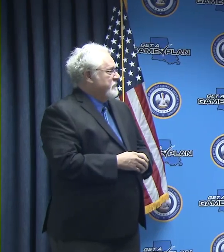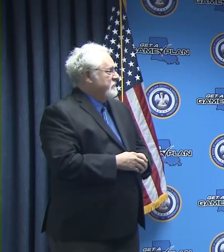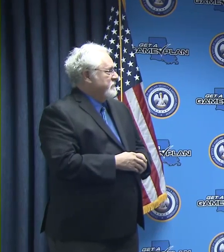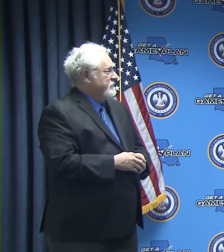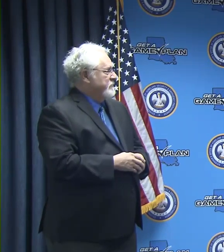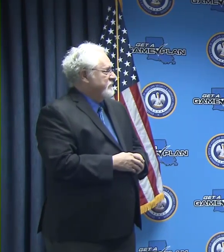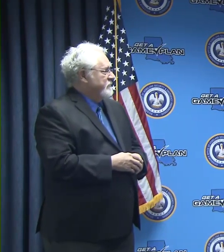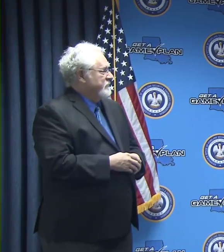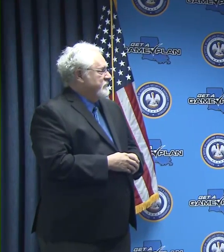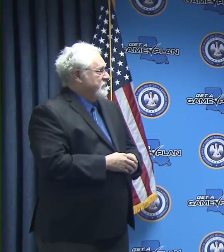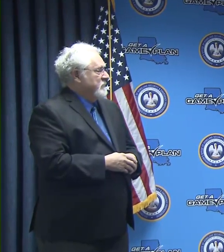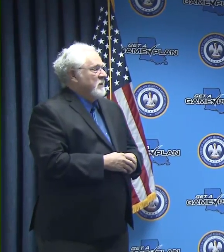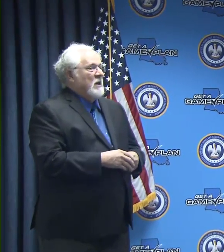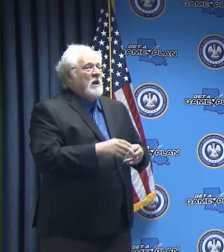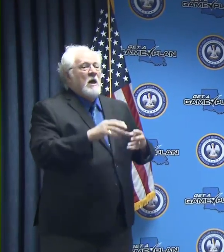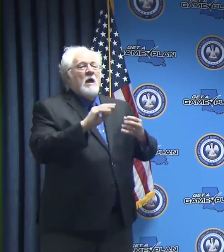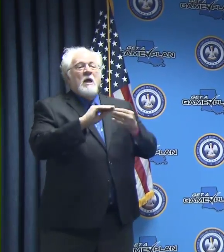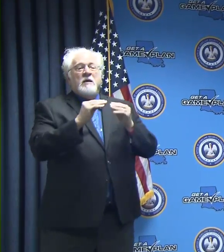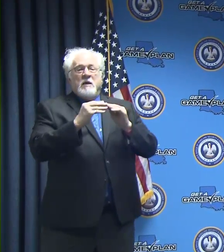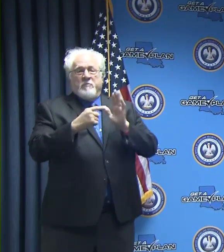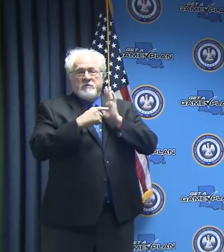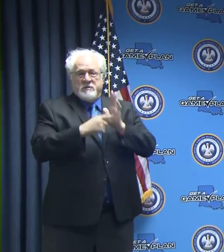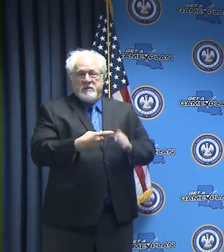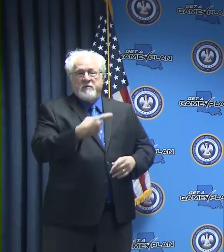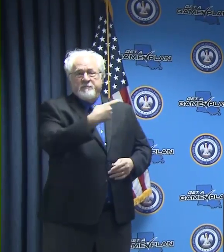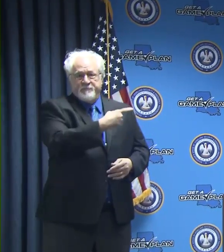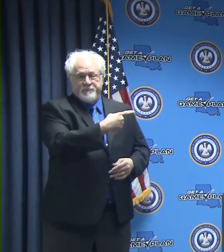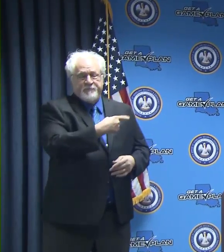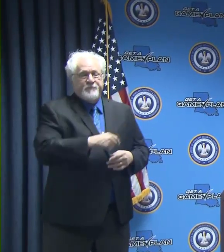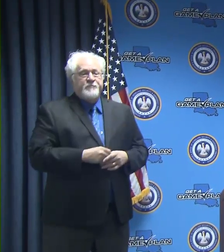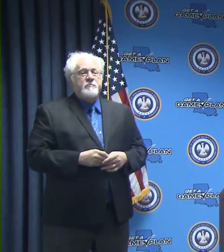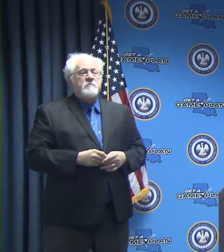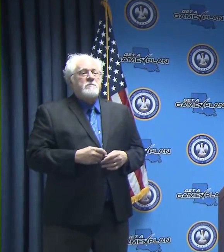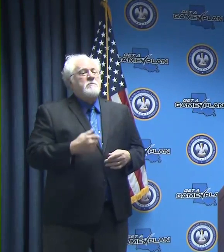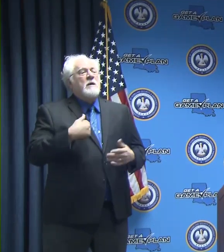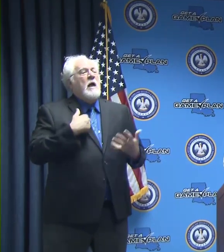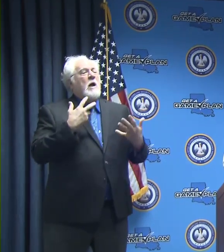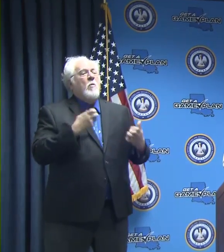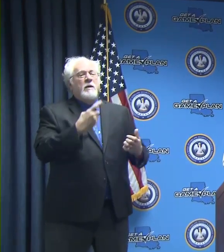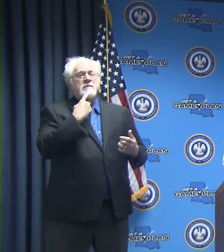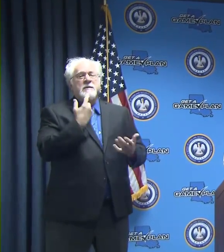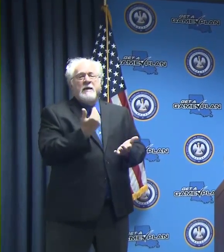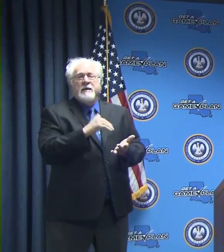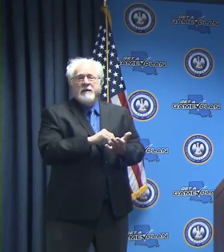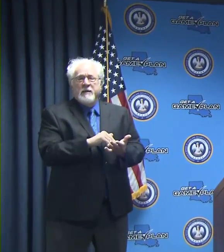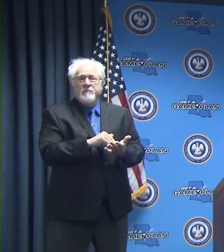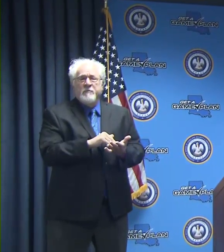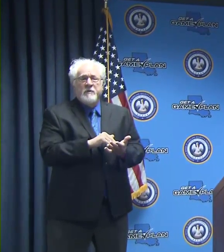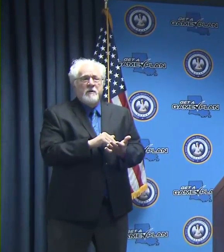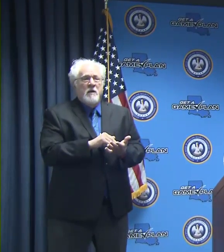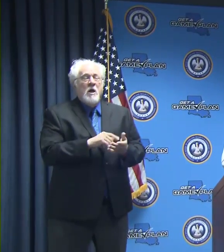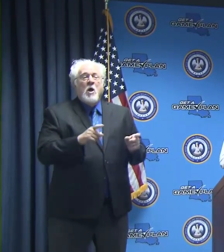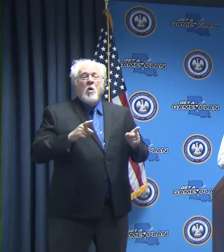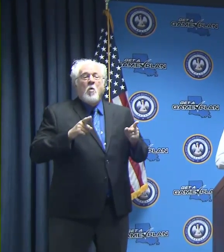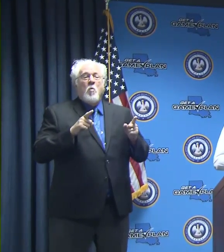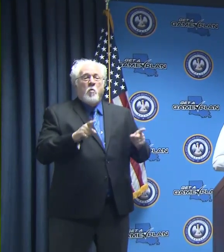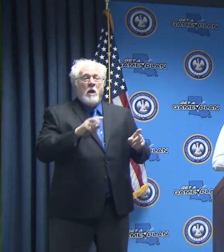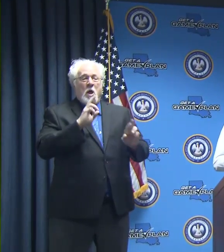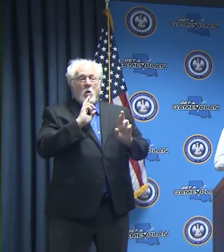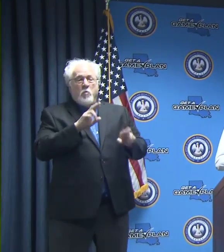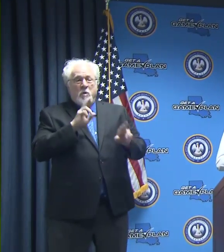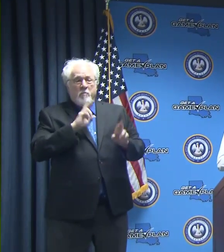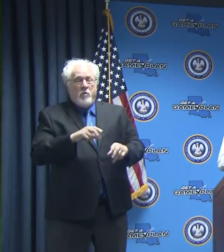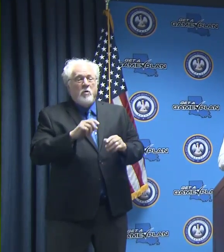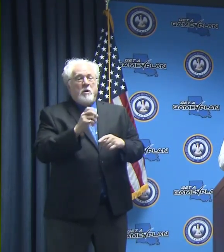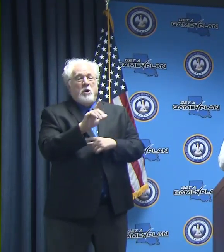those numbers are reflected there. I do want to say again that while we report every